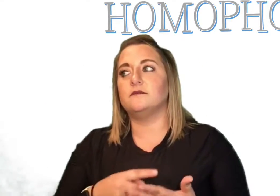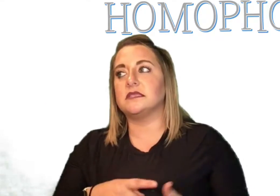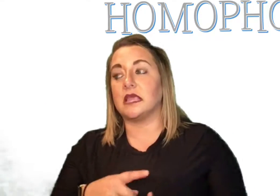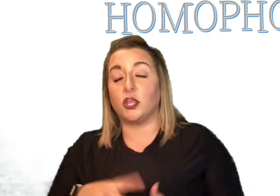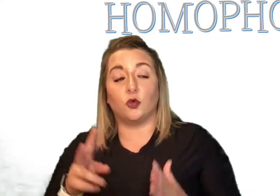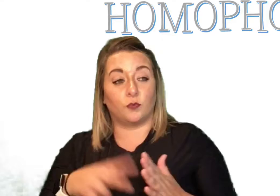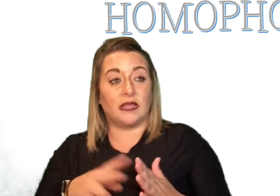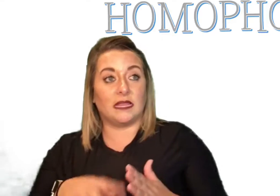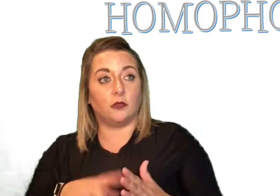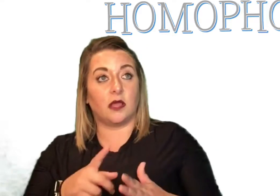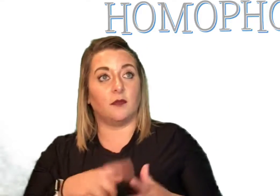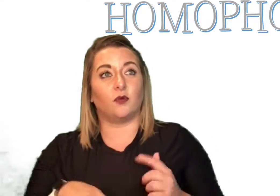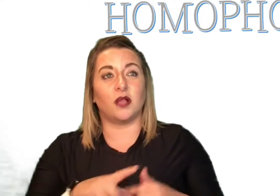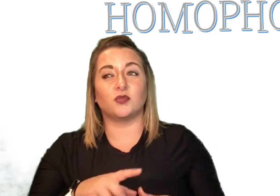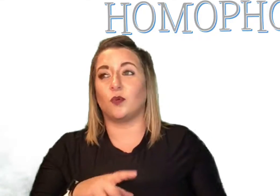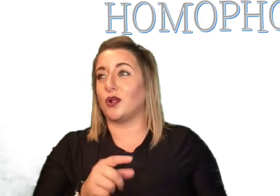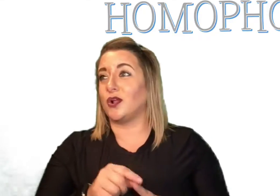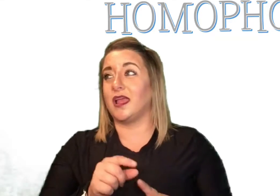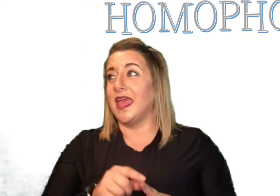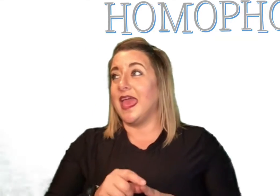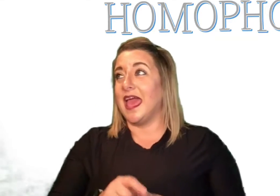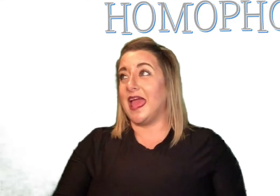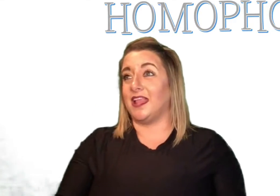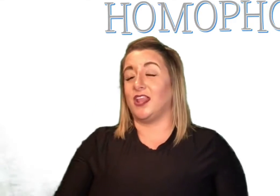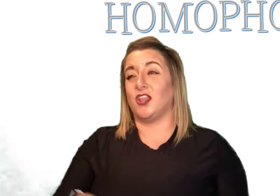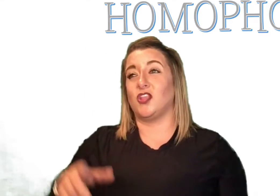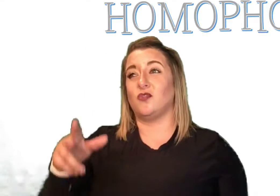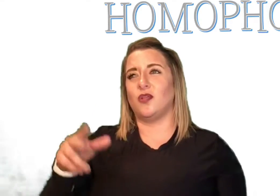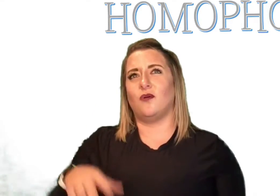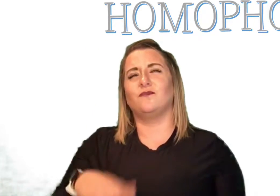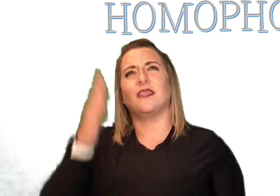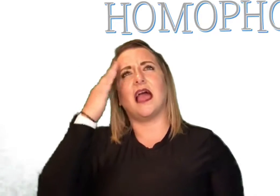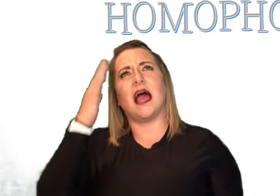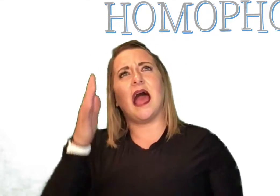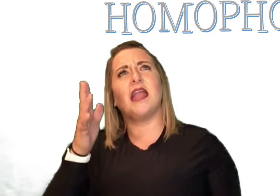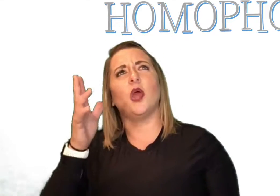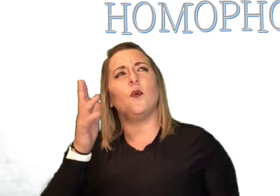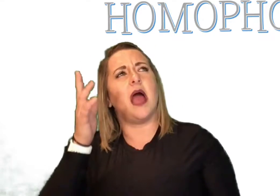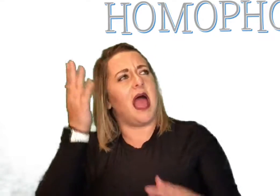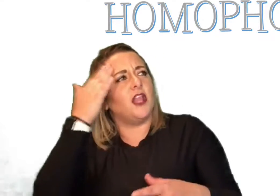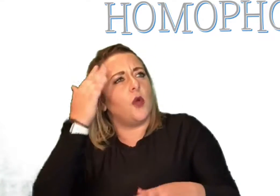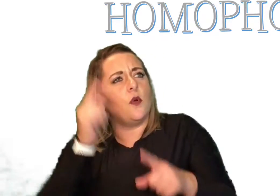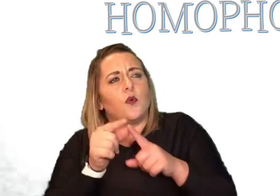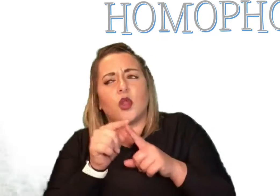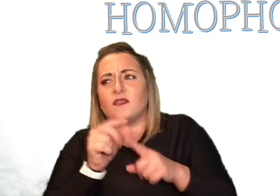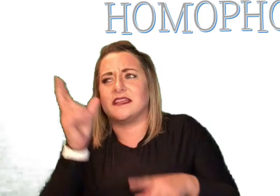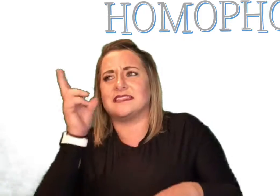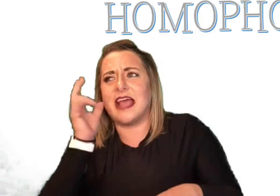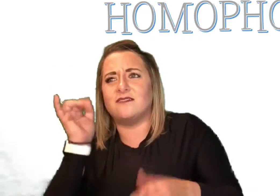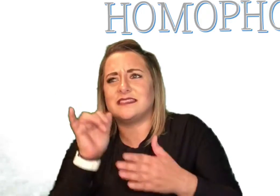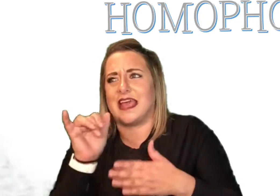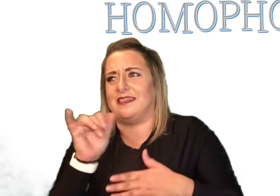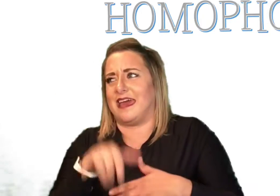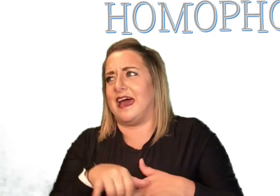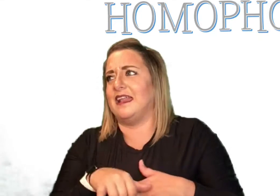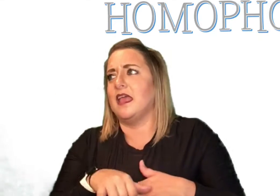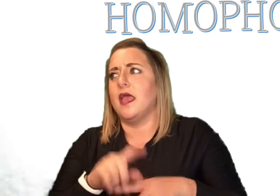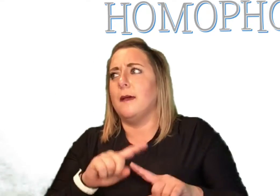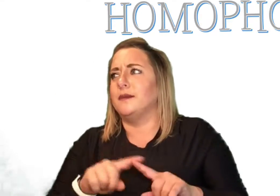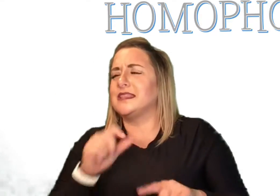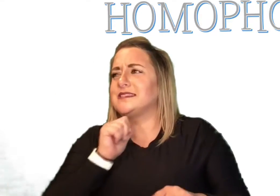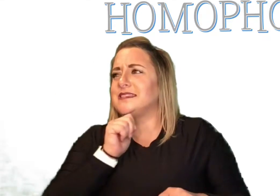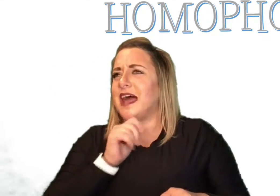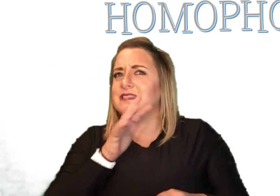Sometimes you'll read and you'll come across a word and, I know a word that sounds like